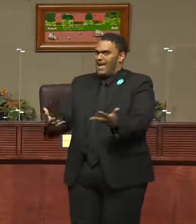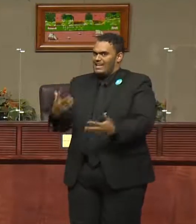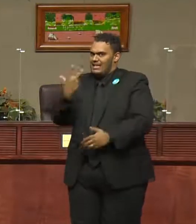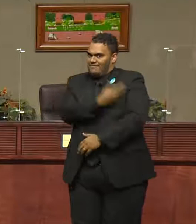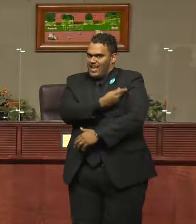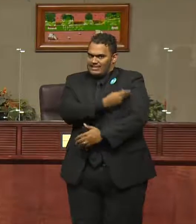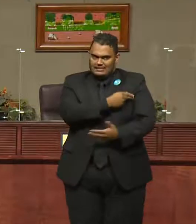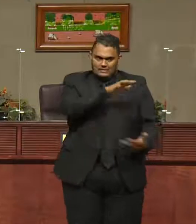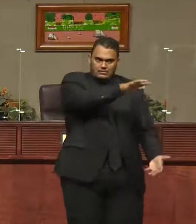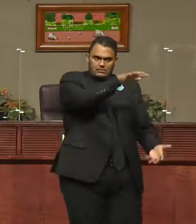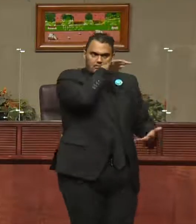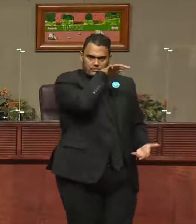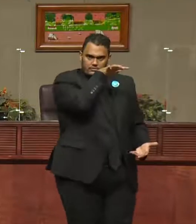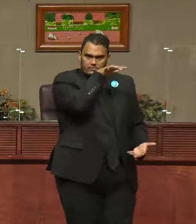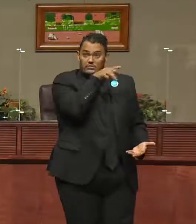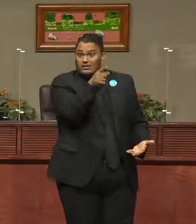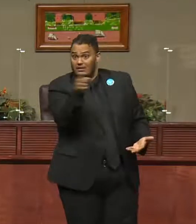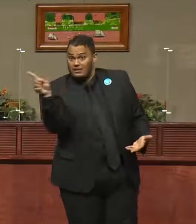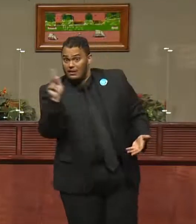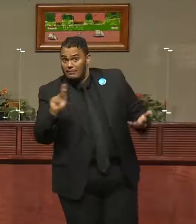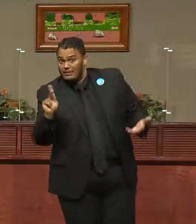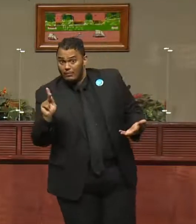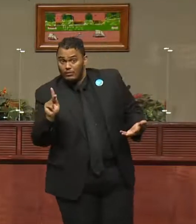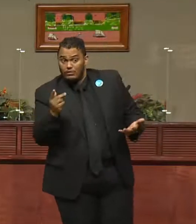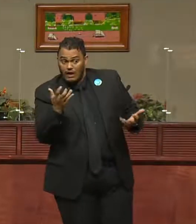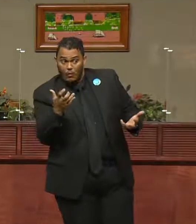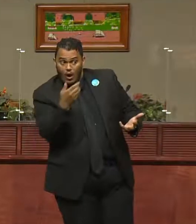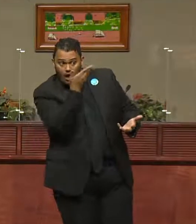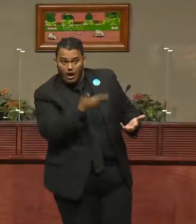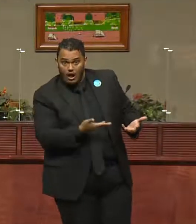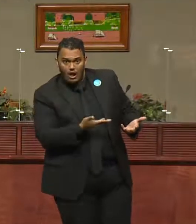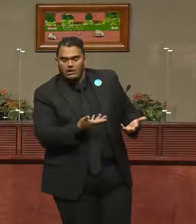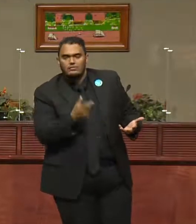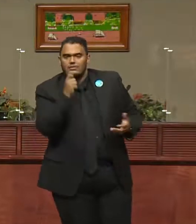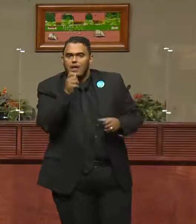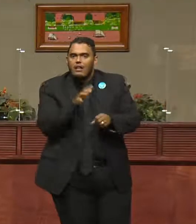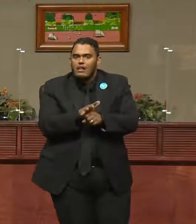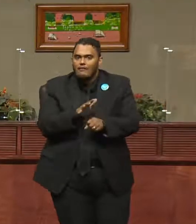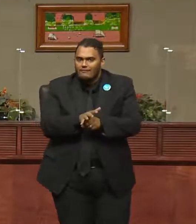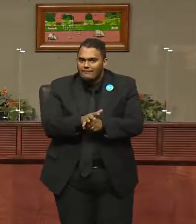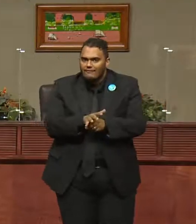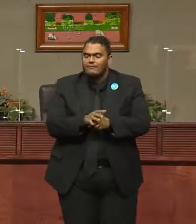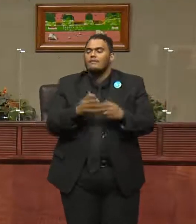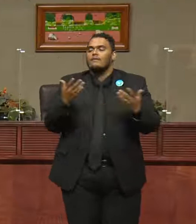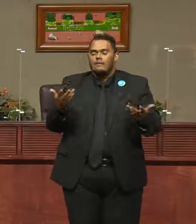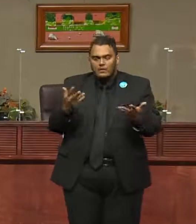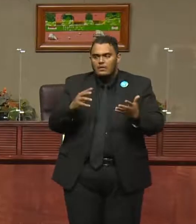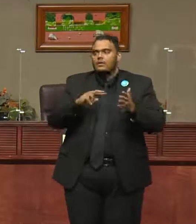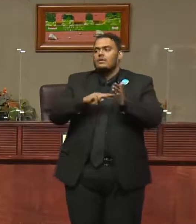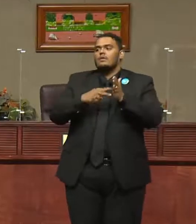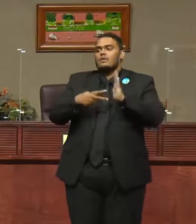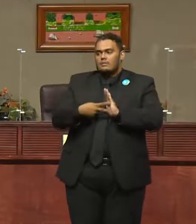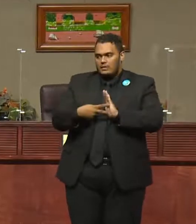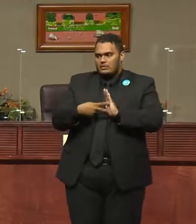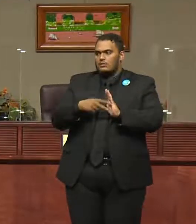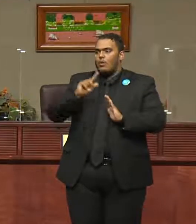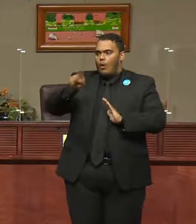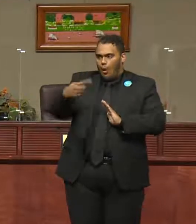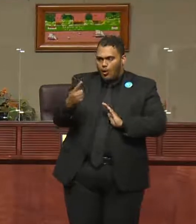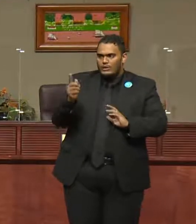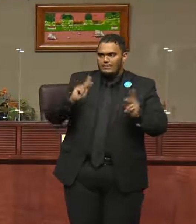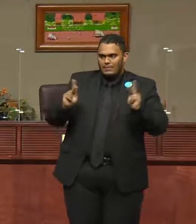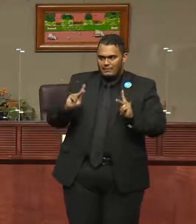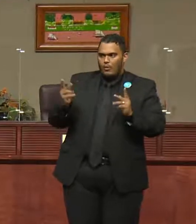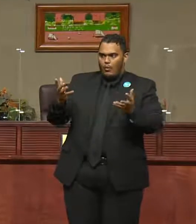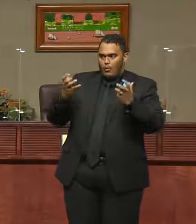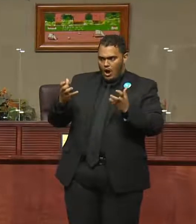mostly second dose Pfizer that we are giving at this point. That is to say that